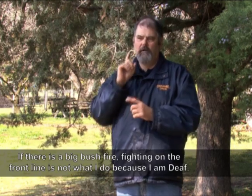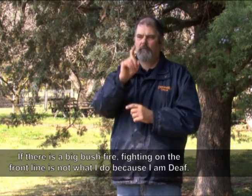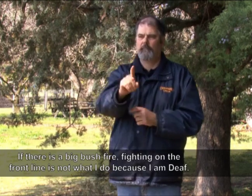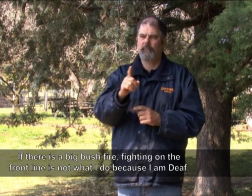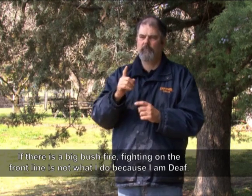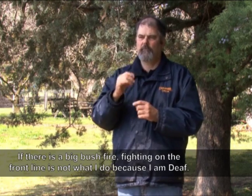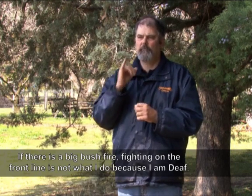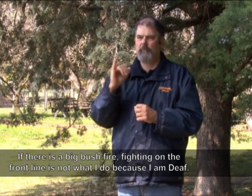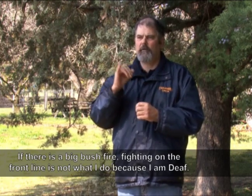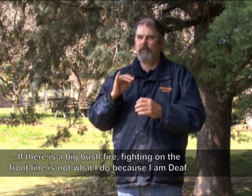that have come into the club.